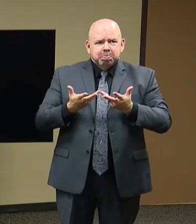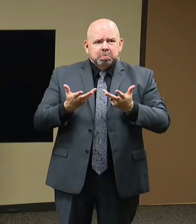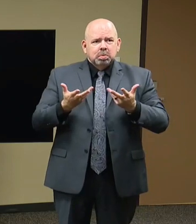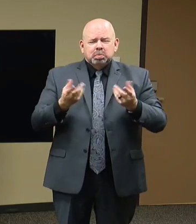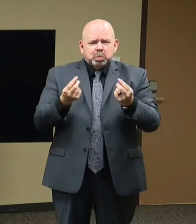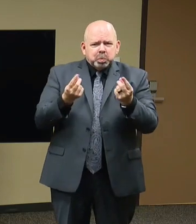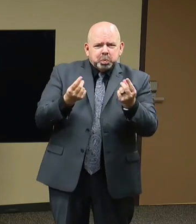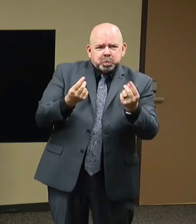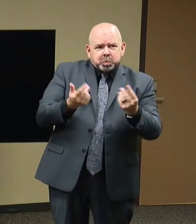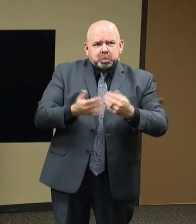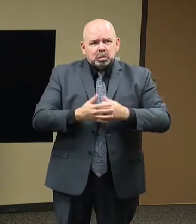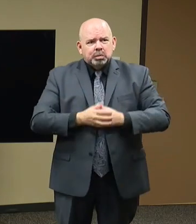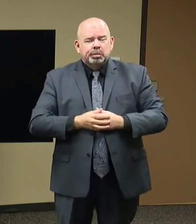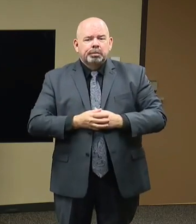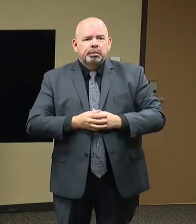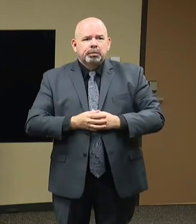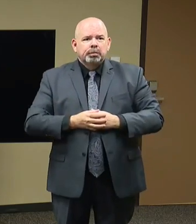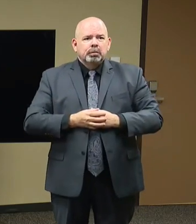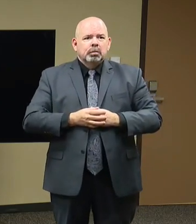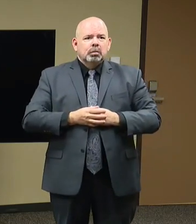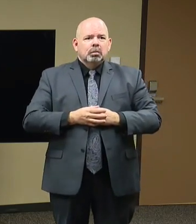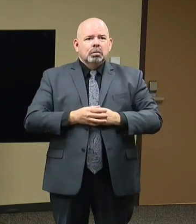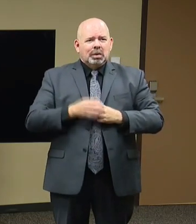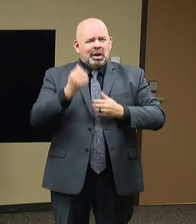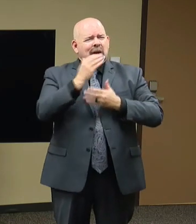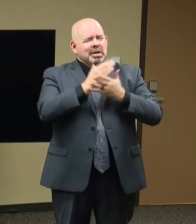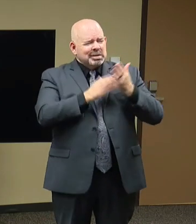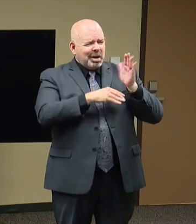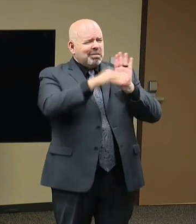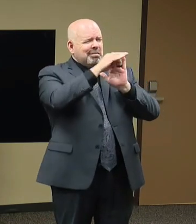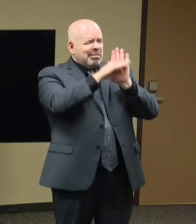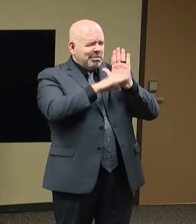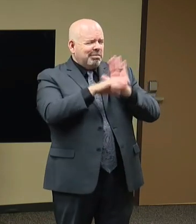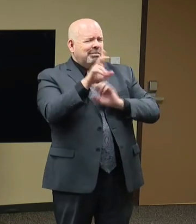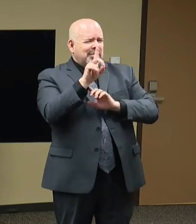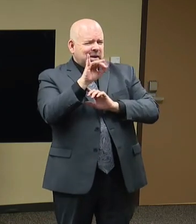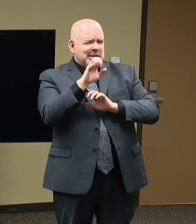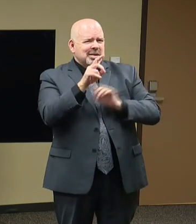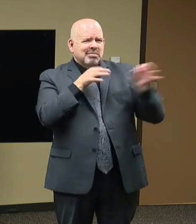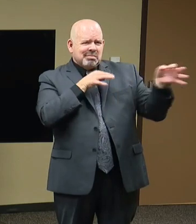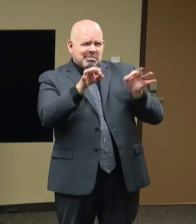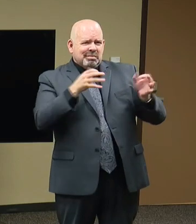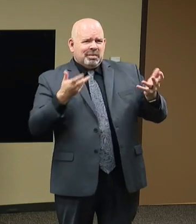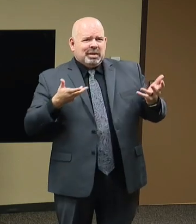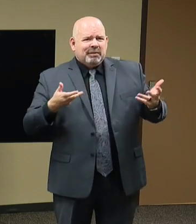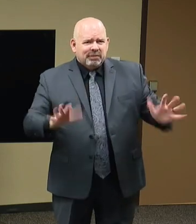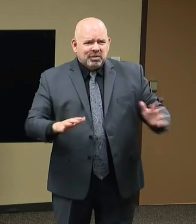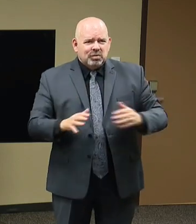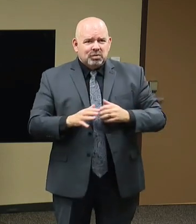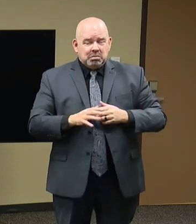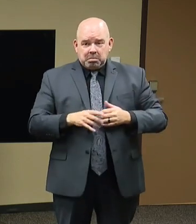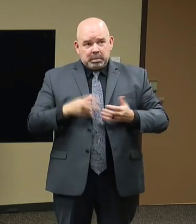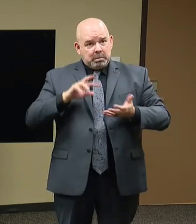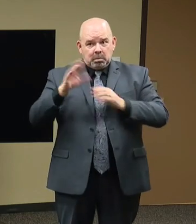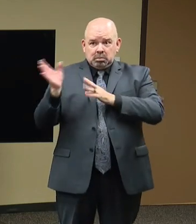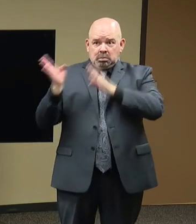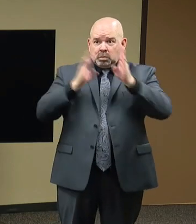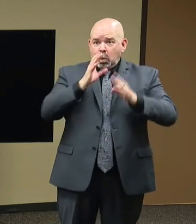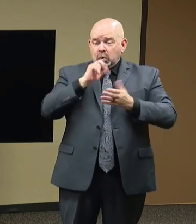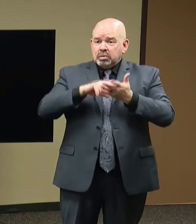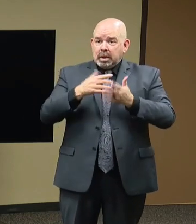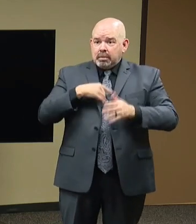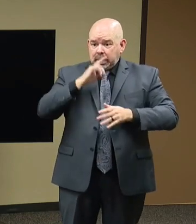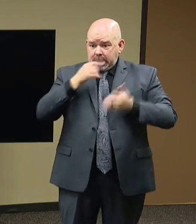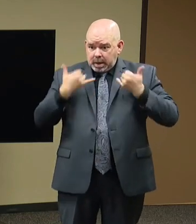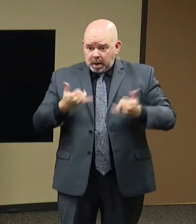grade categories, but generally speaking, can I send my kid back to school now? So the question was, now that we've